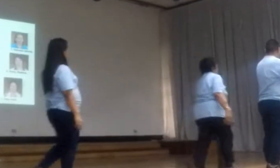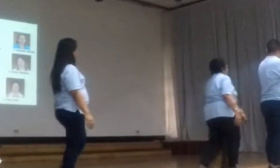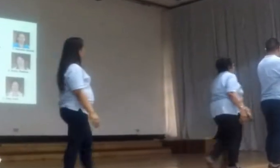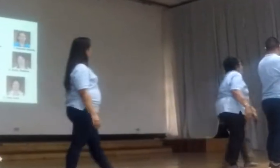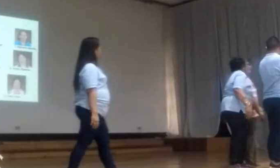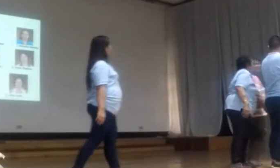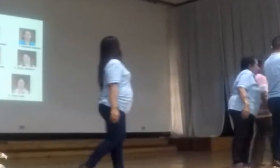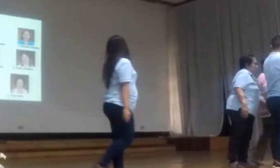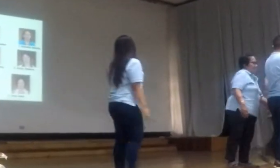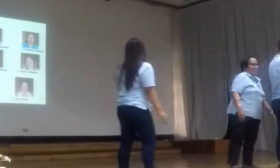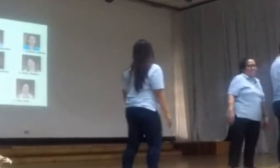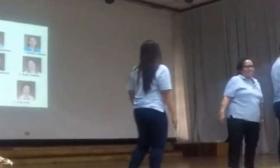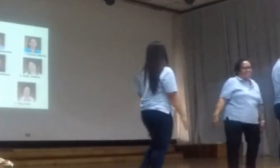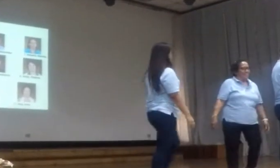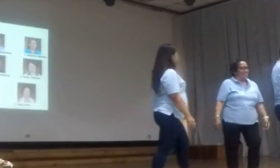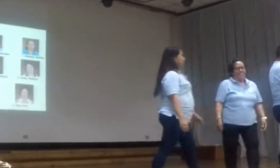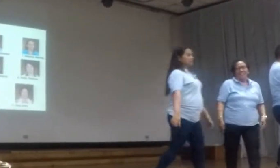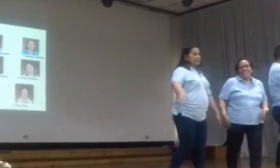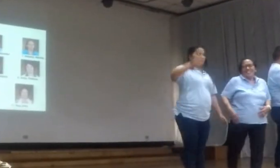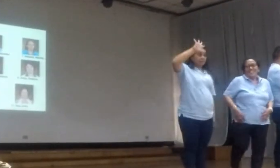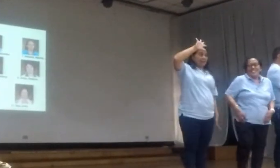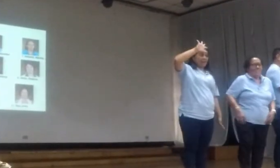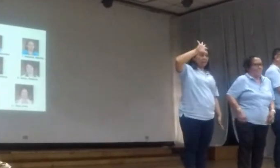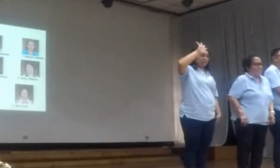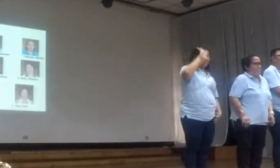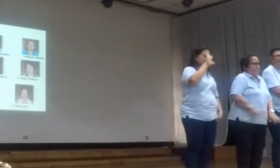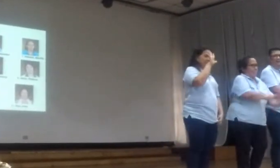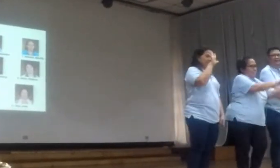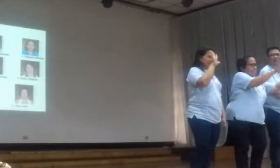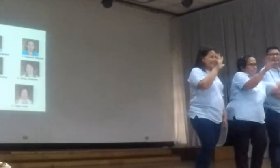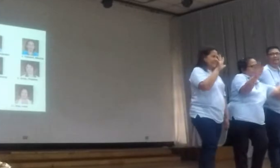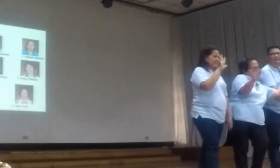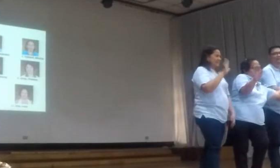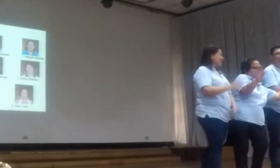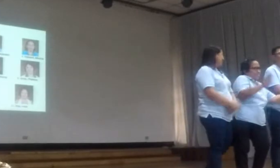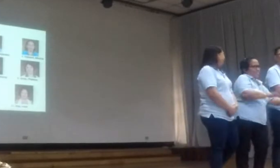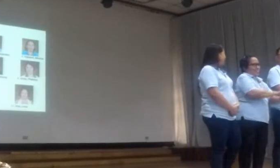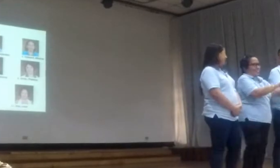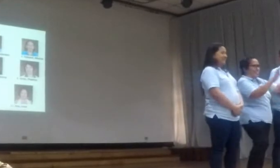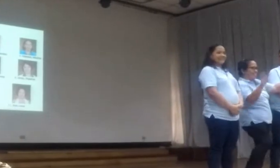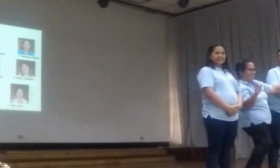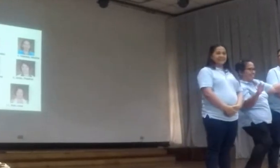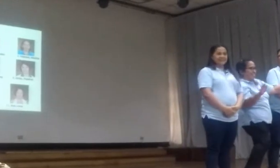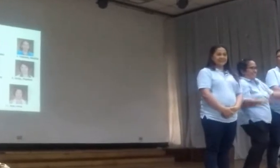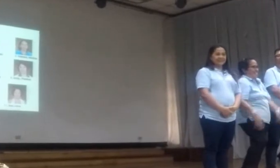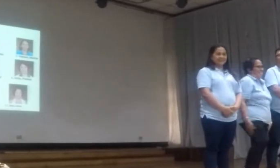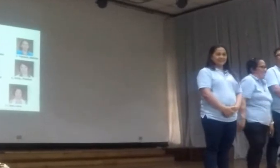si Mayet. Oh, Mayet, Janat, then Juby. Then Perla.